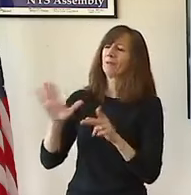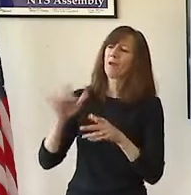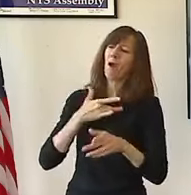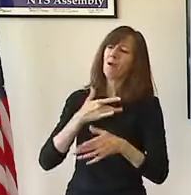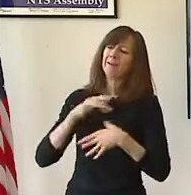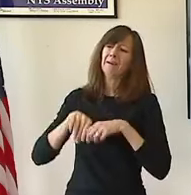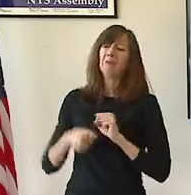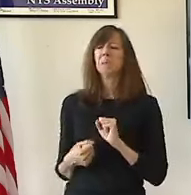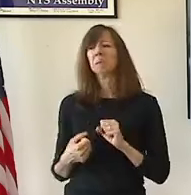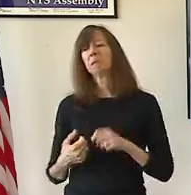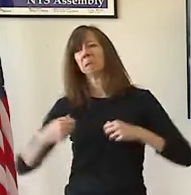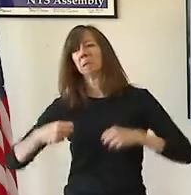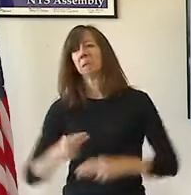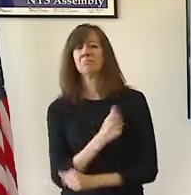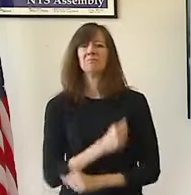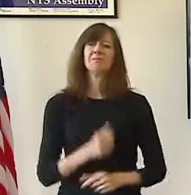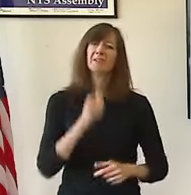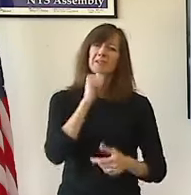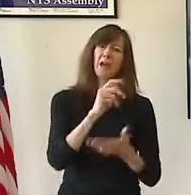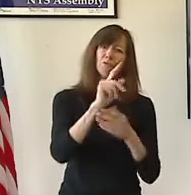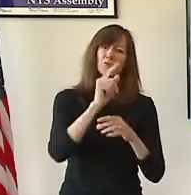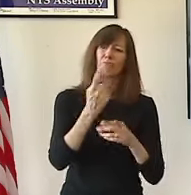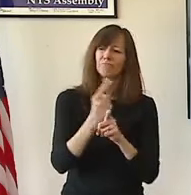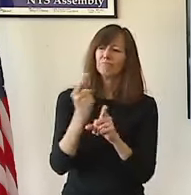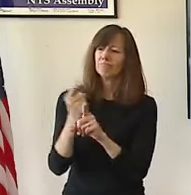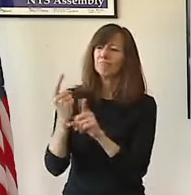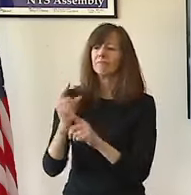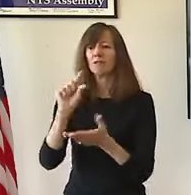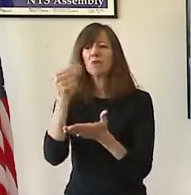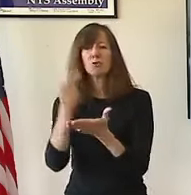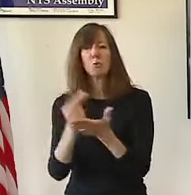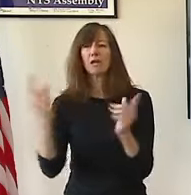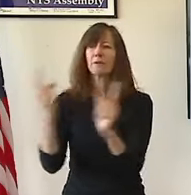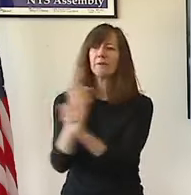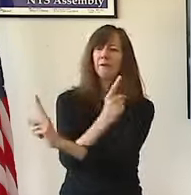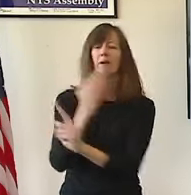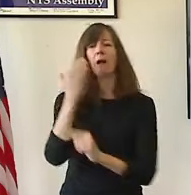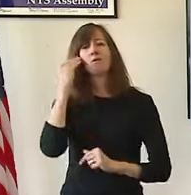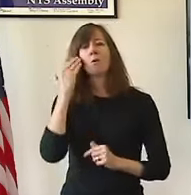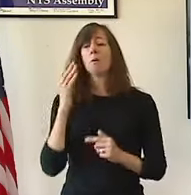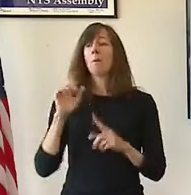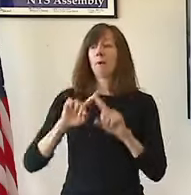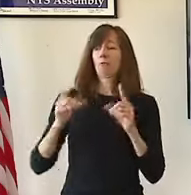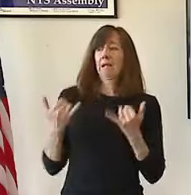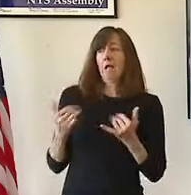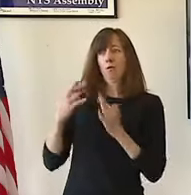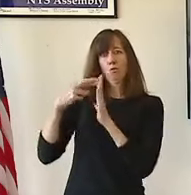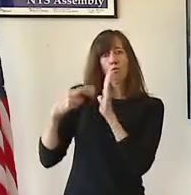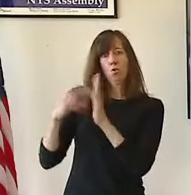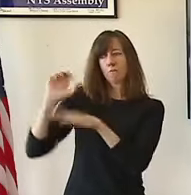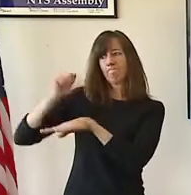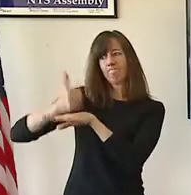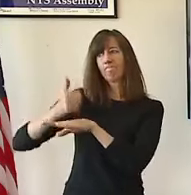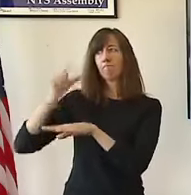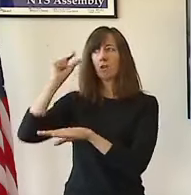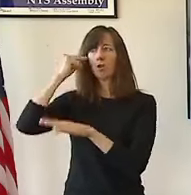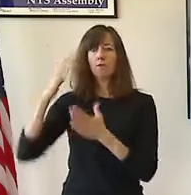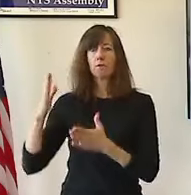you're not having that traditional graduation. Those are the rules as established by the state of New York and the governor, and we've talked about